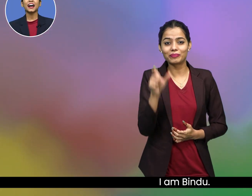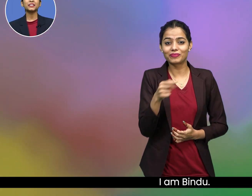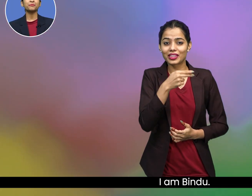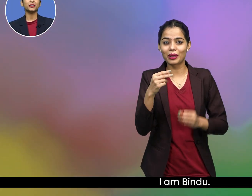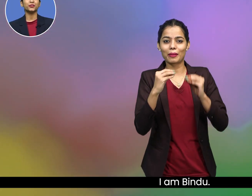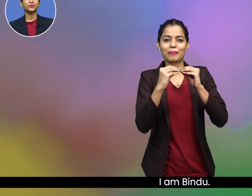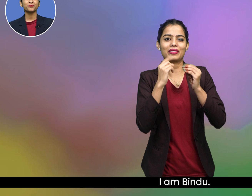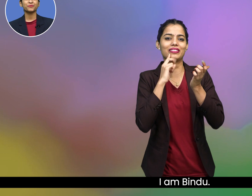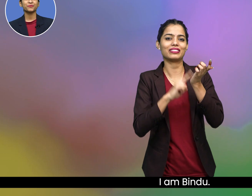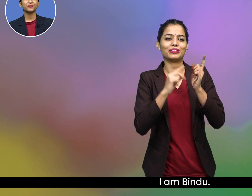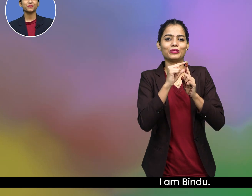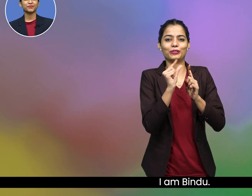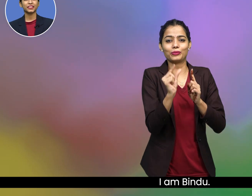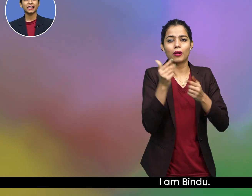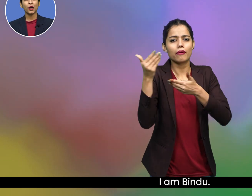I am Bindu.